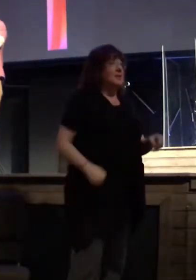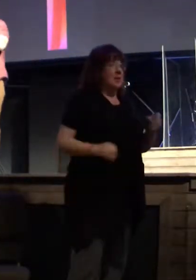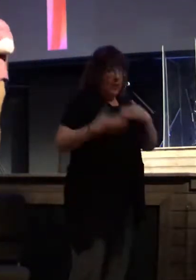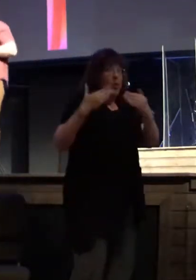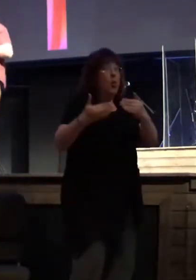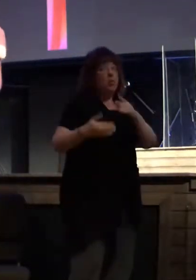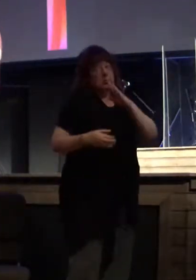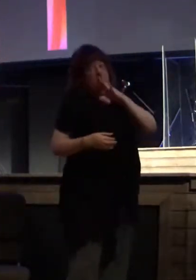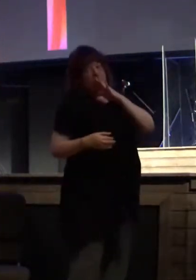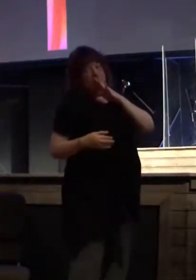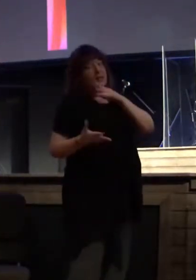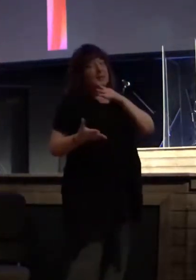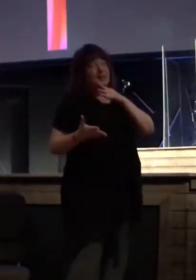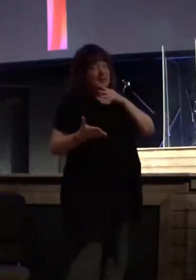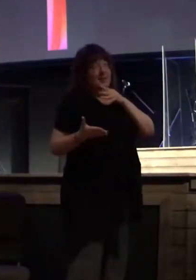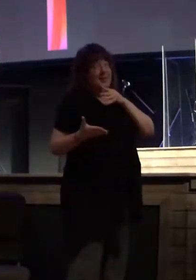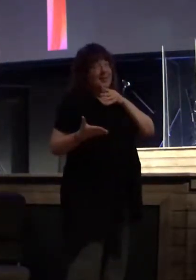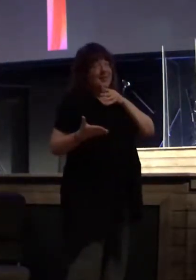Okay, go.